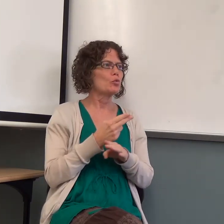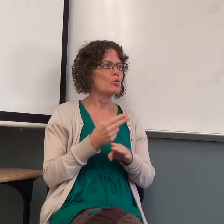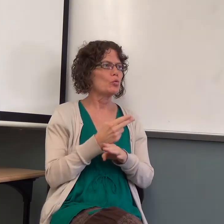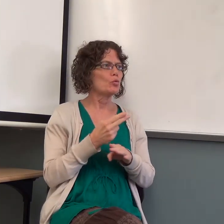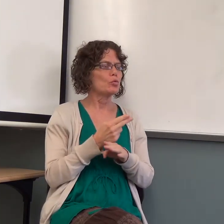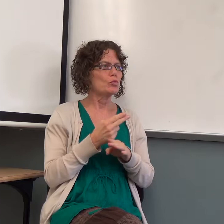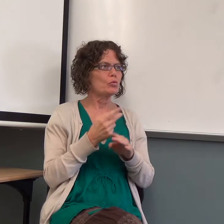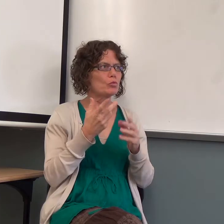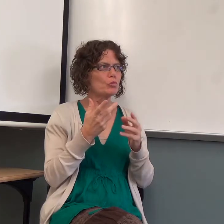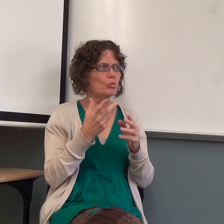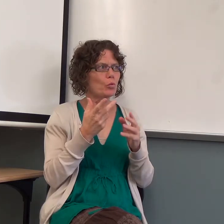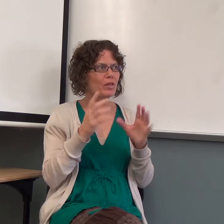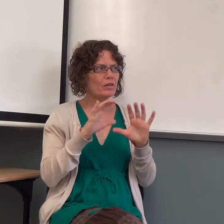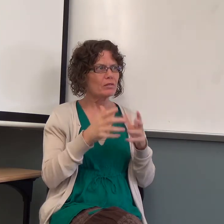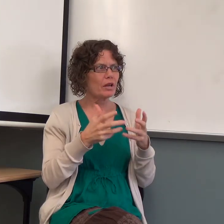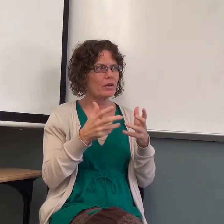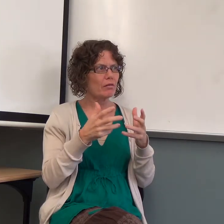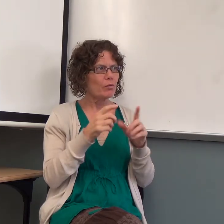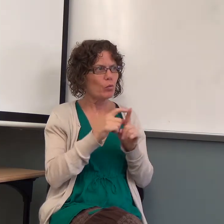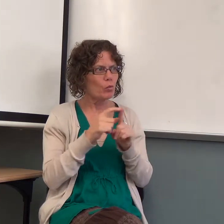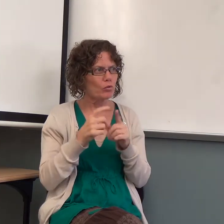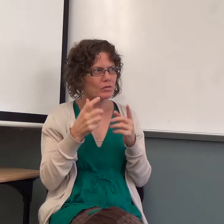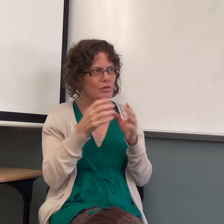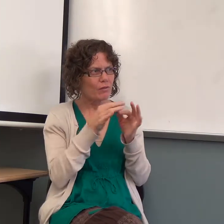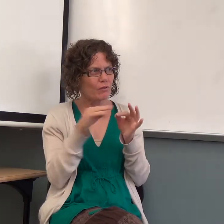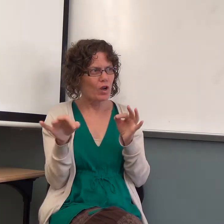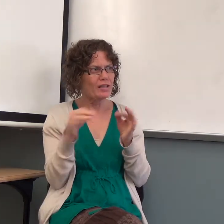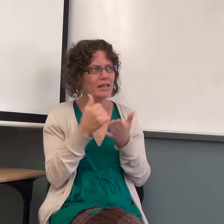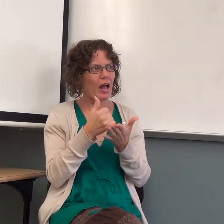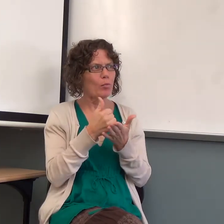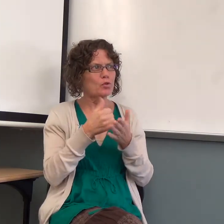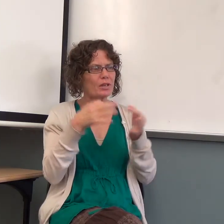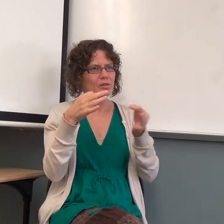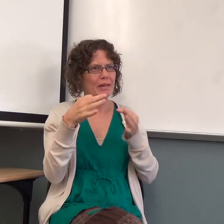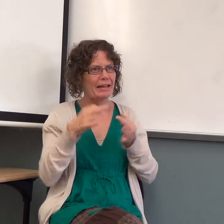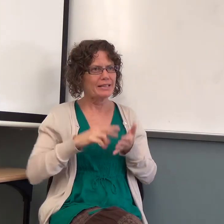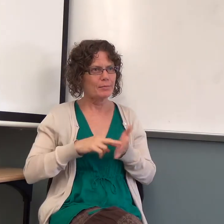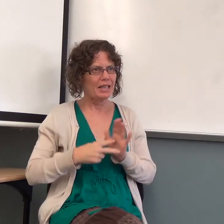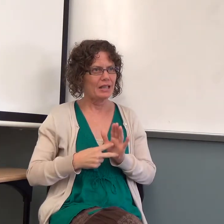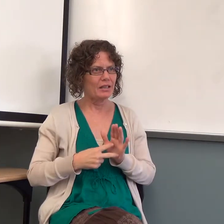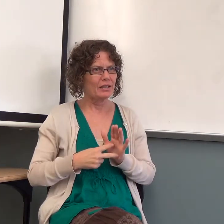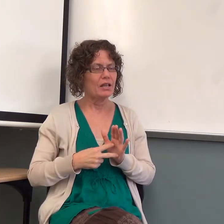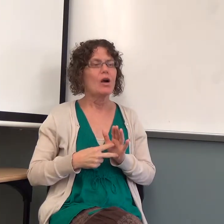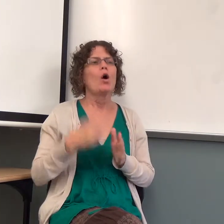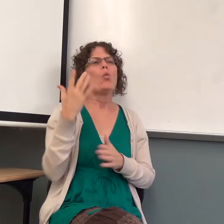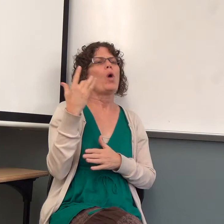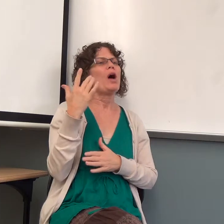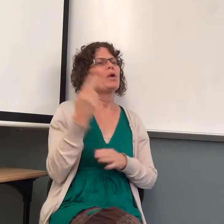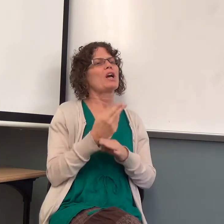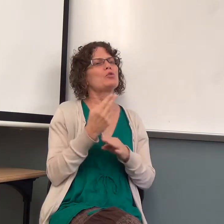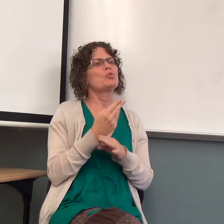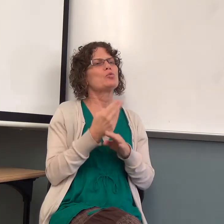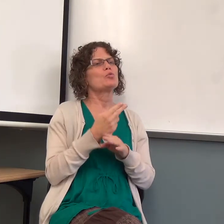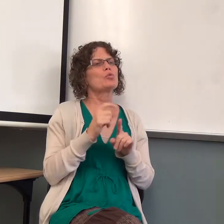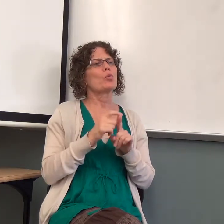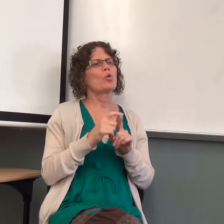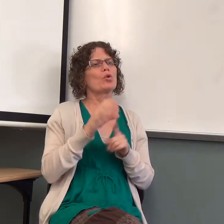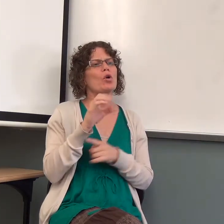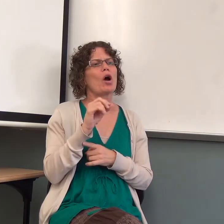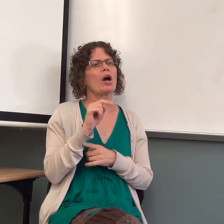phrase, and help to explain its meaning. Okay, so now why would I include the word context in our vocabulary Because that's